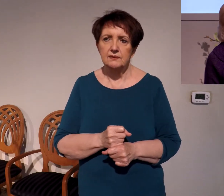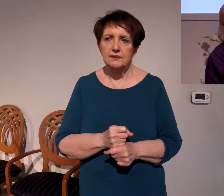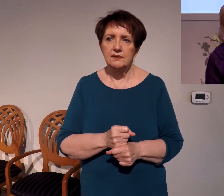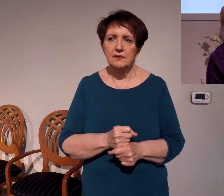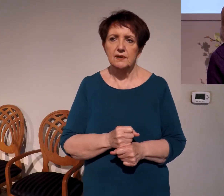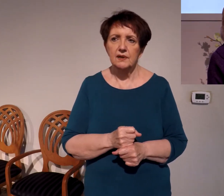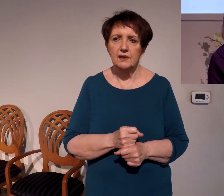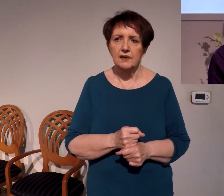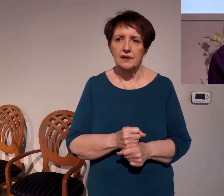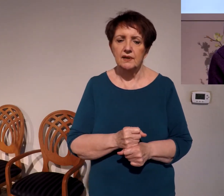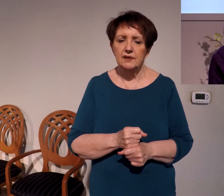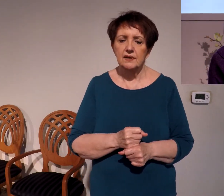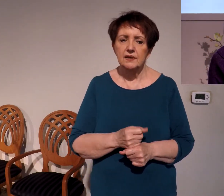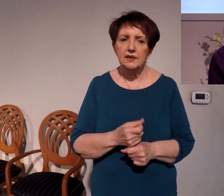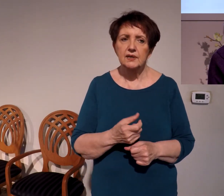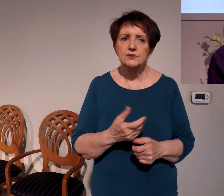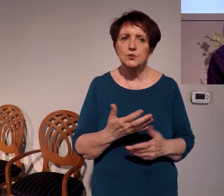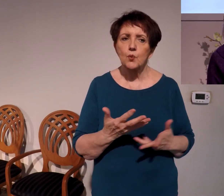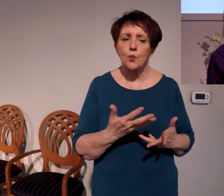It's what we give.